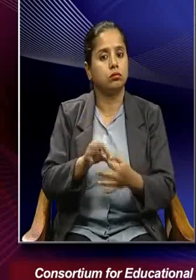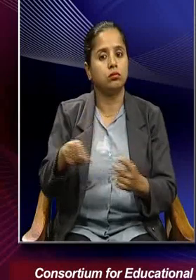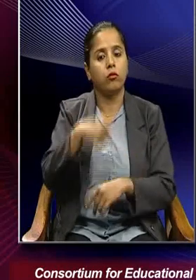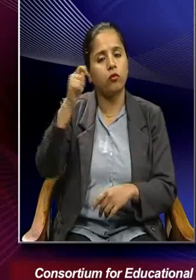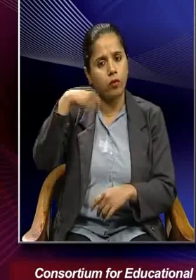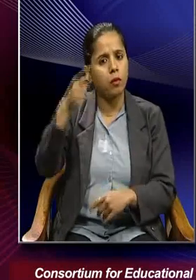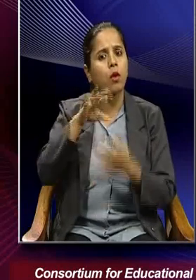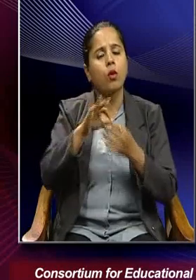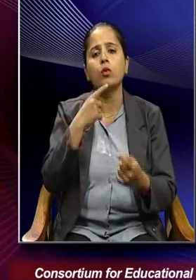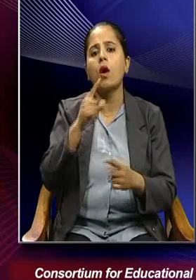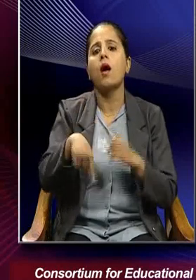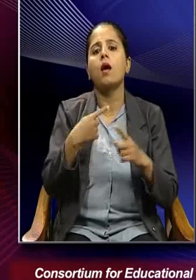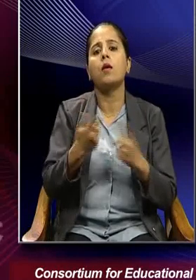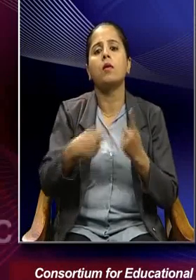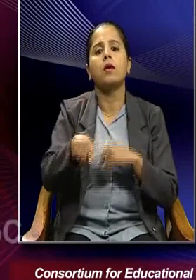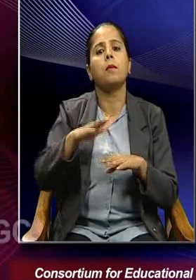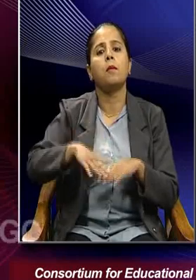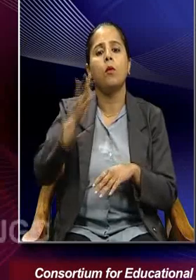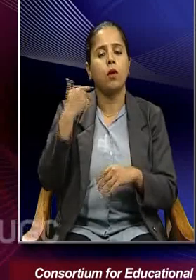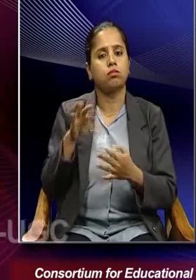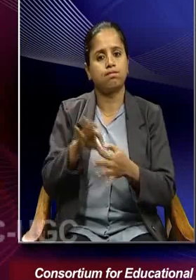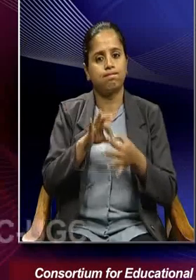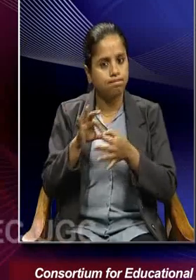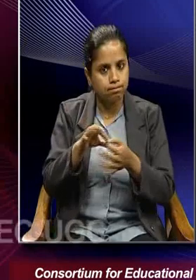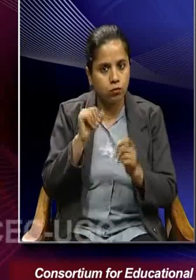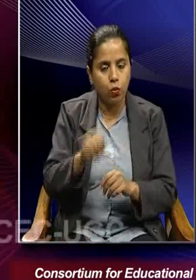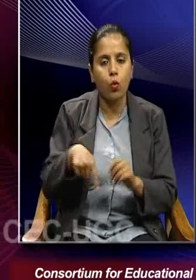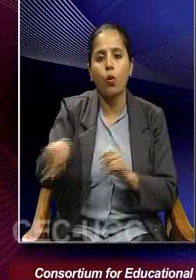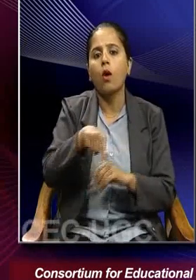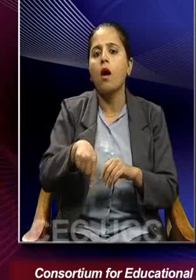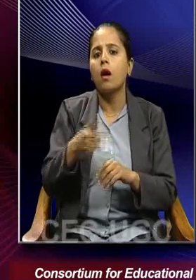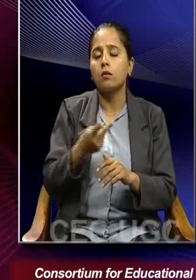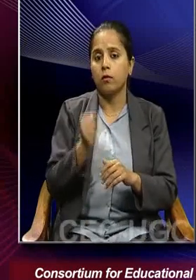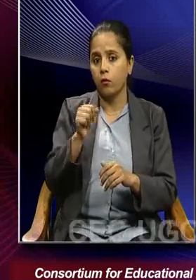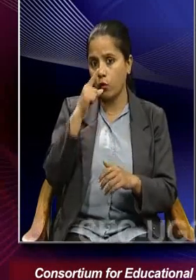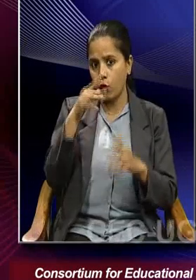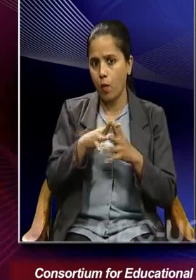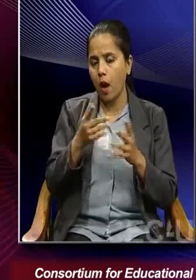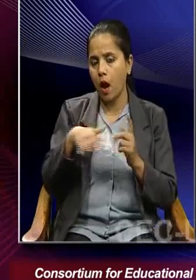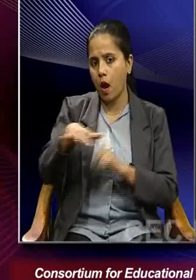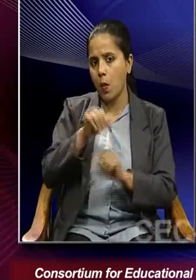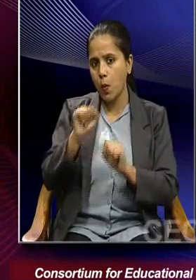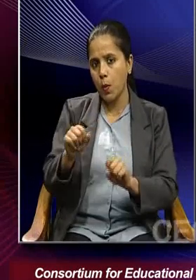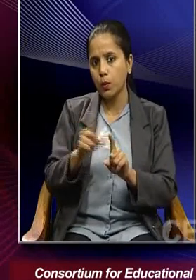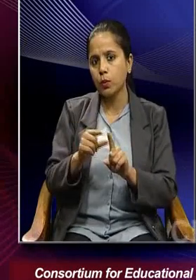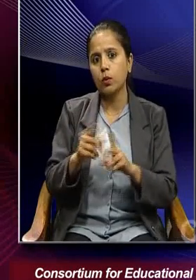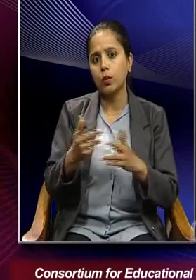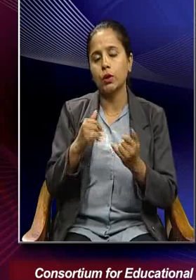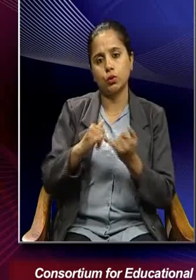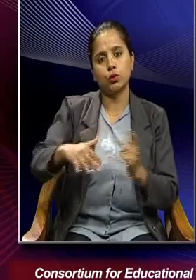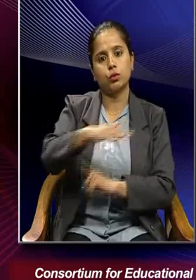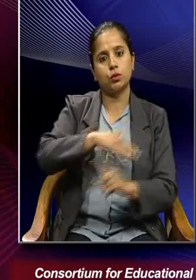basically also talks about the extramarital relationships and the position of the women in the society. We